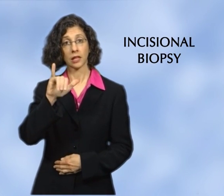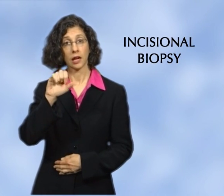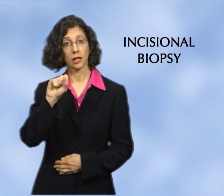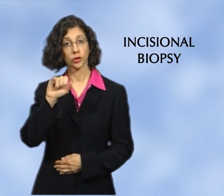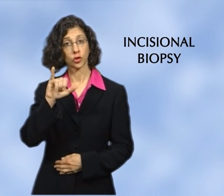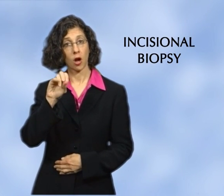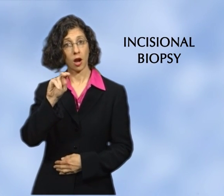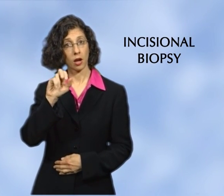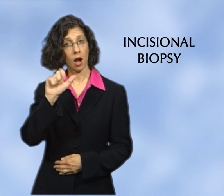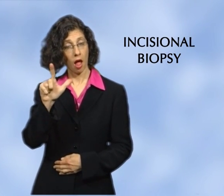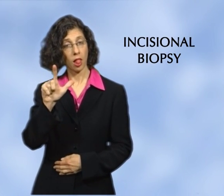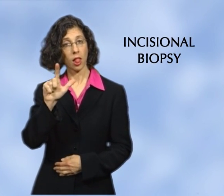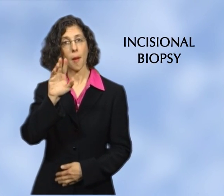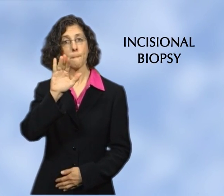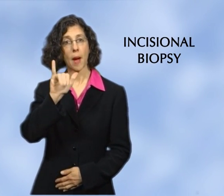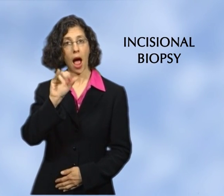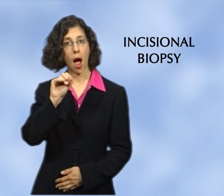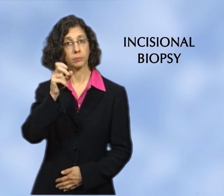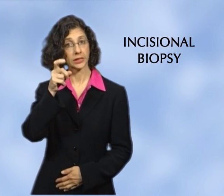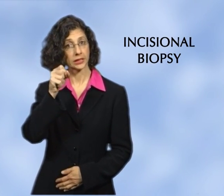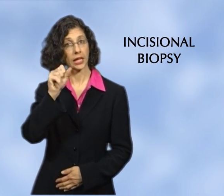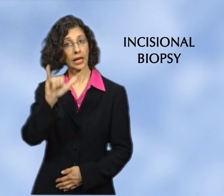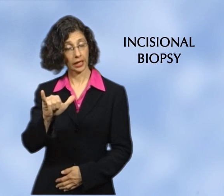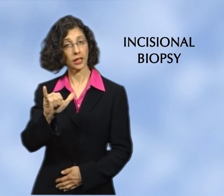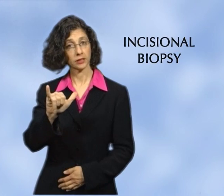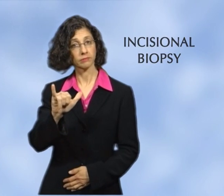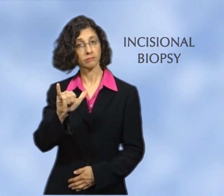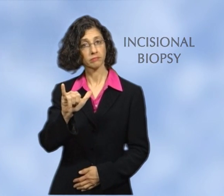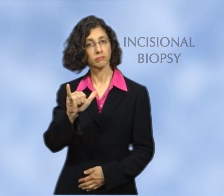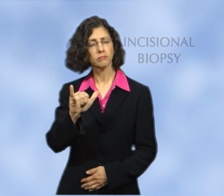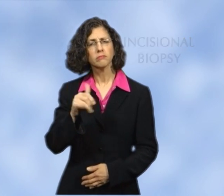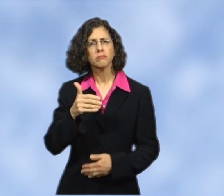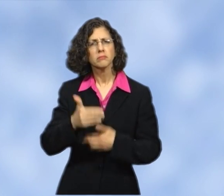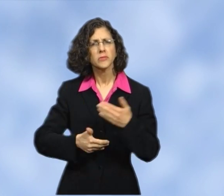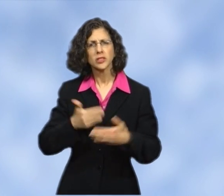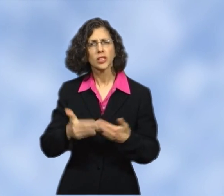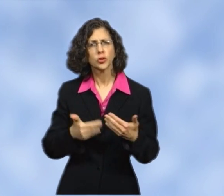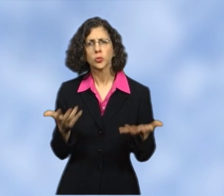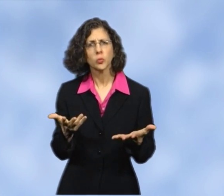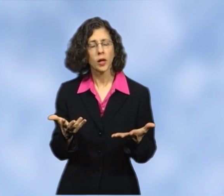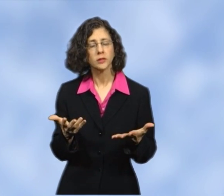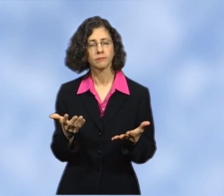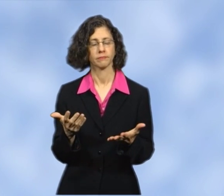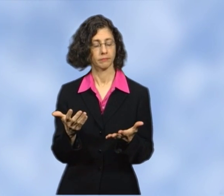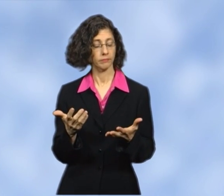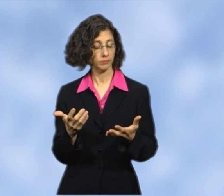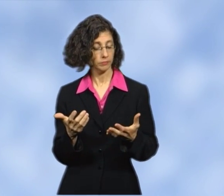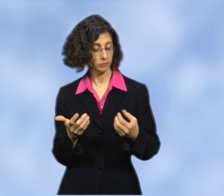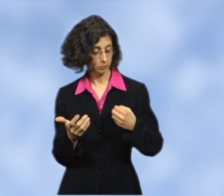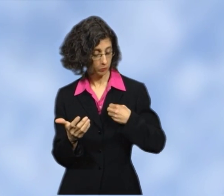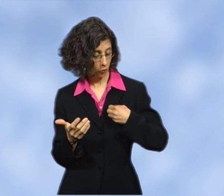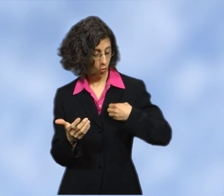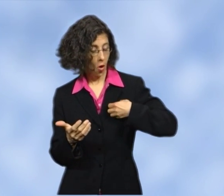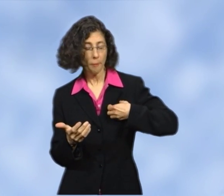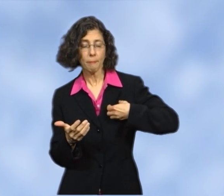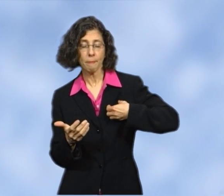An incisional biopsy is a procedure where the doctor removes